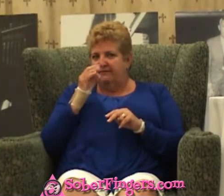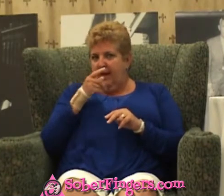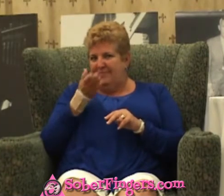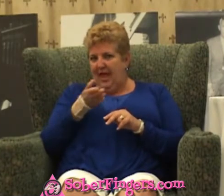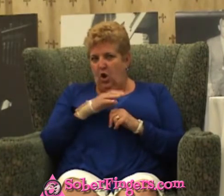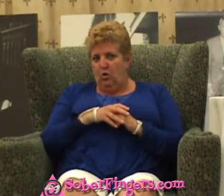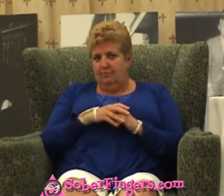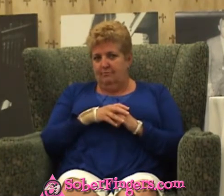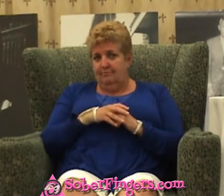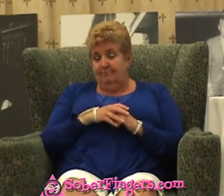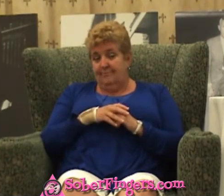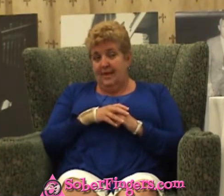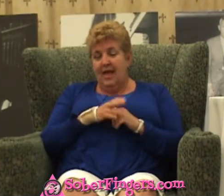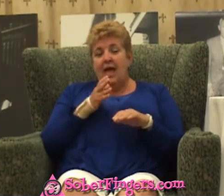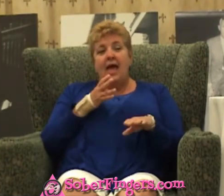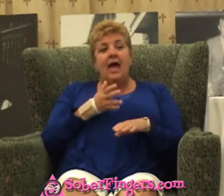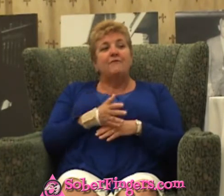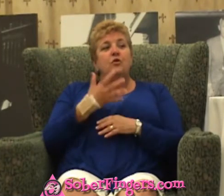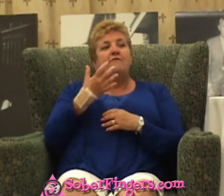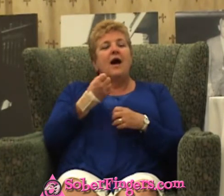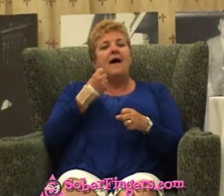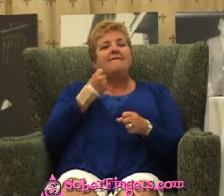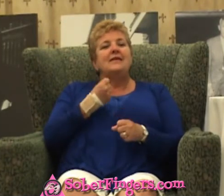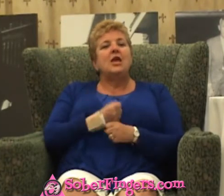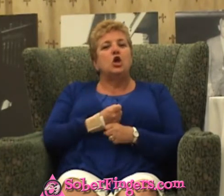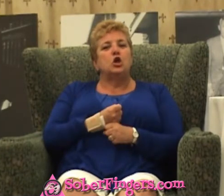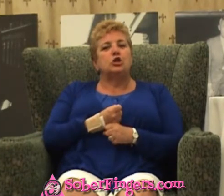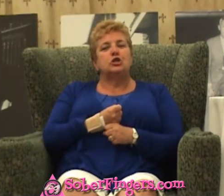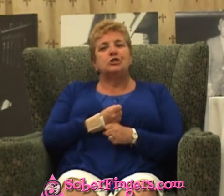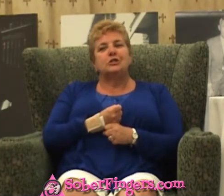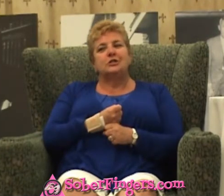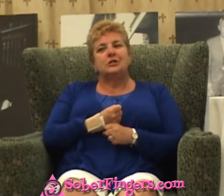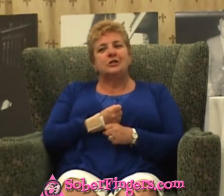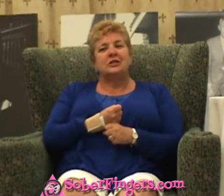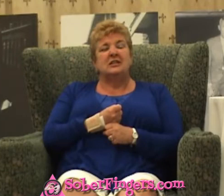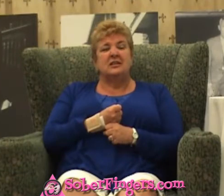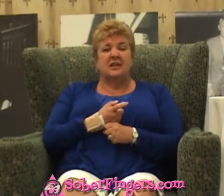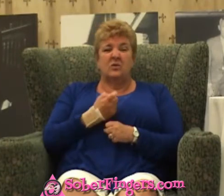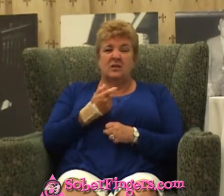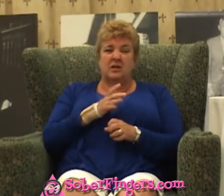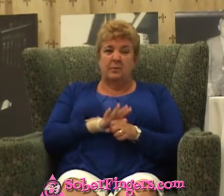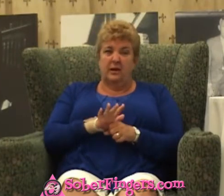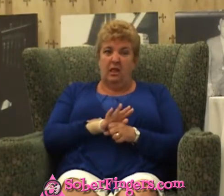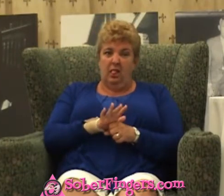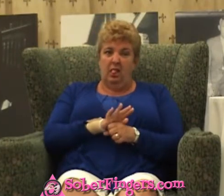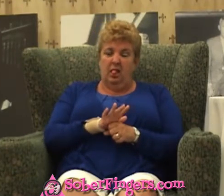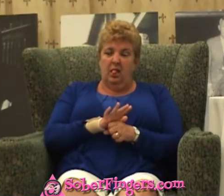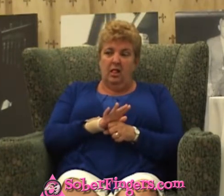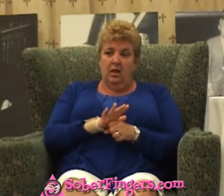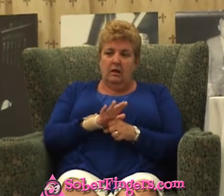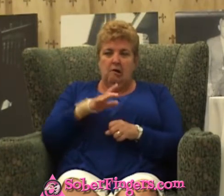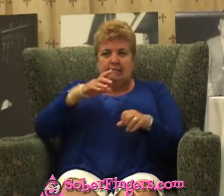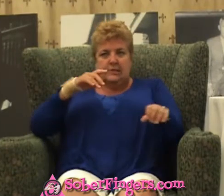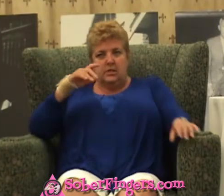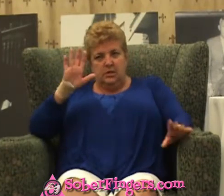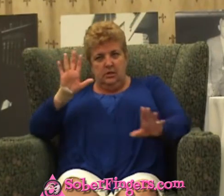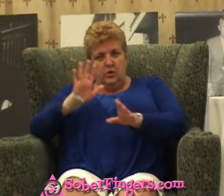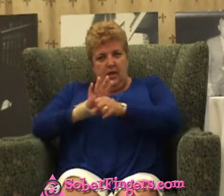And, you know, after about 5 years of that stuff, it gets a little old. You know, you think, I sit there and bite my lip. And after 12 years, it was